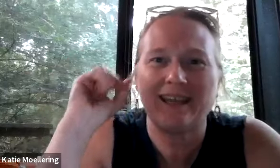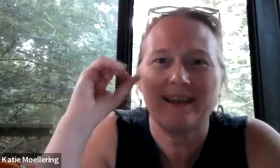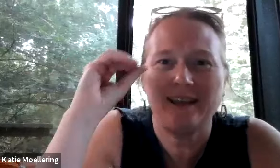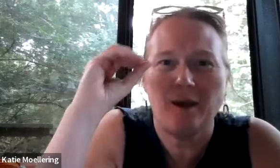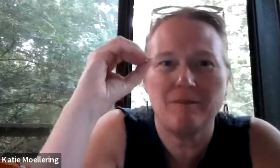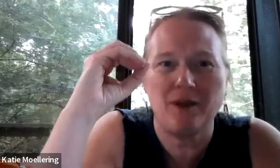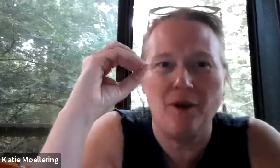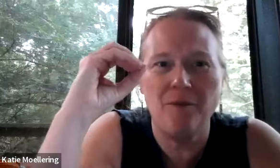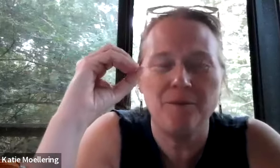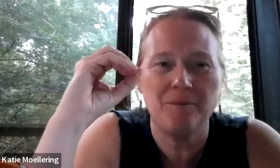Yep. O.